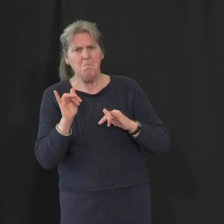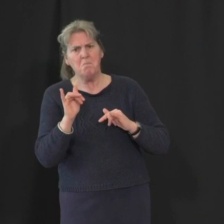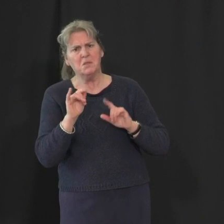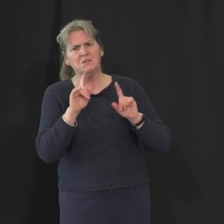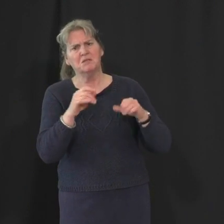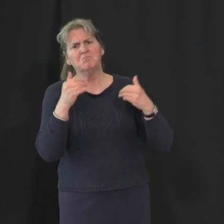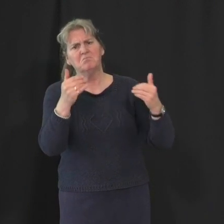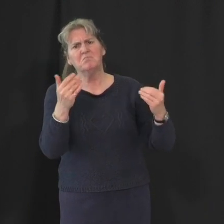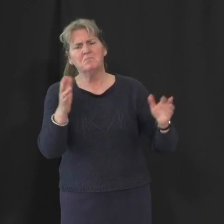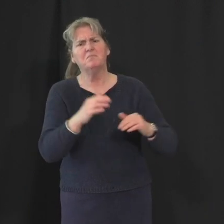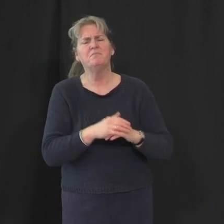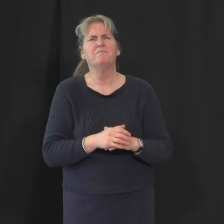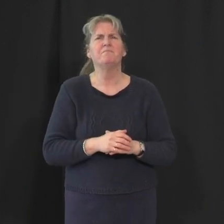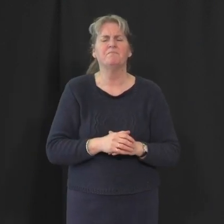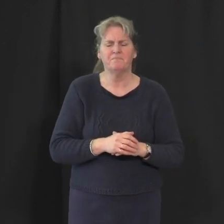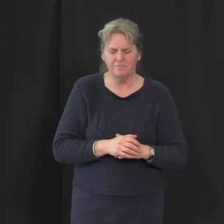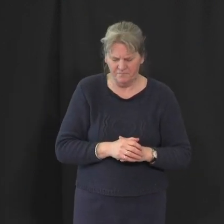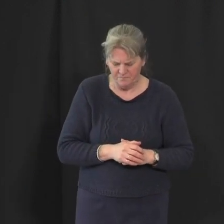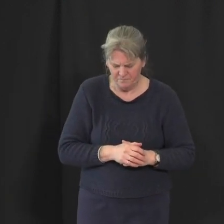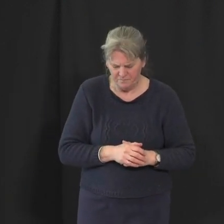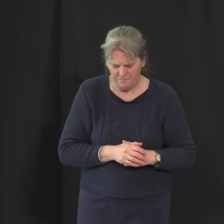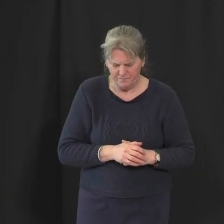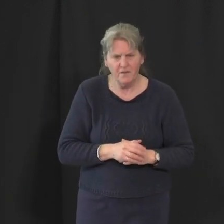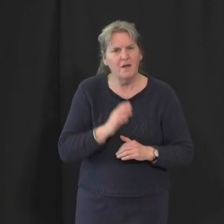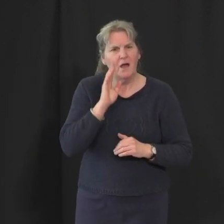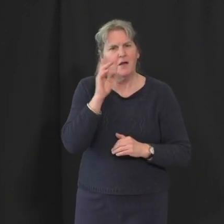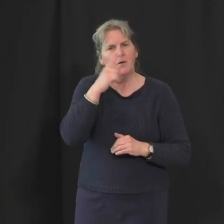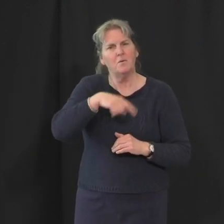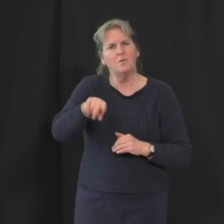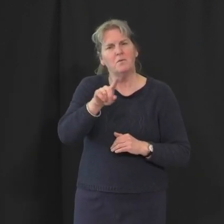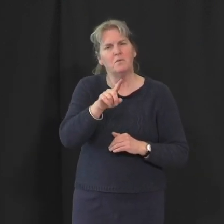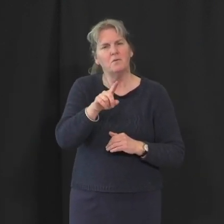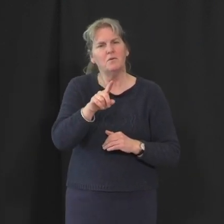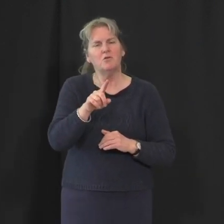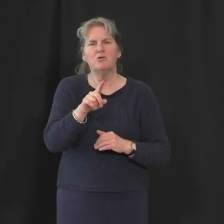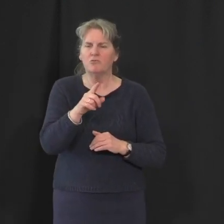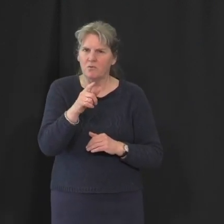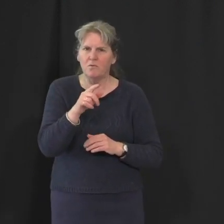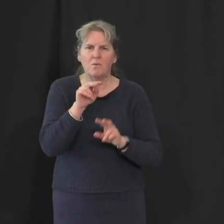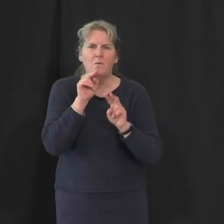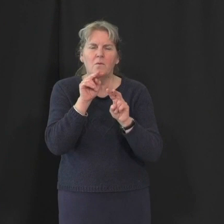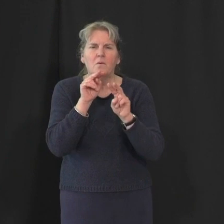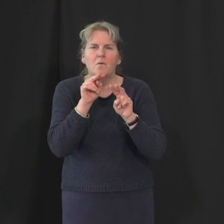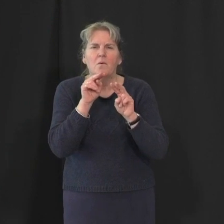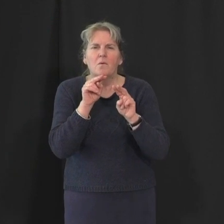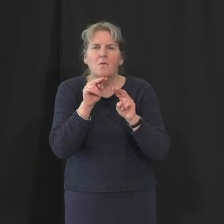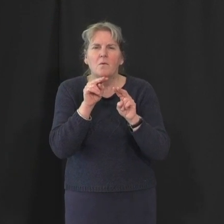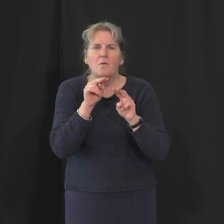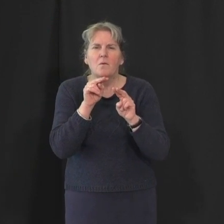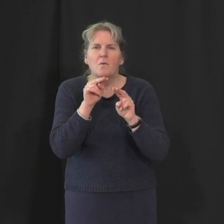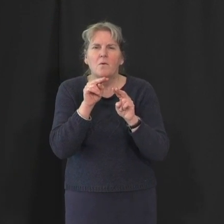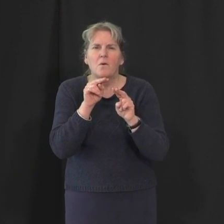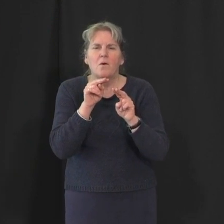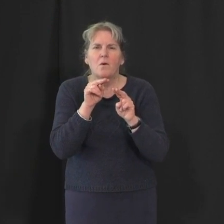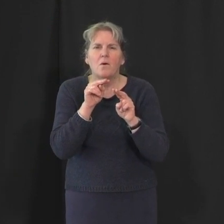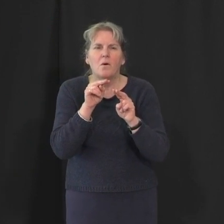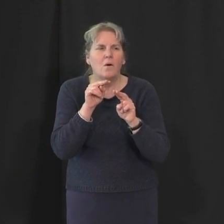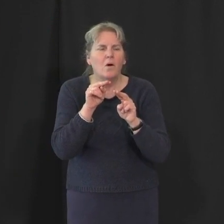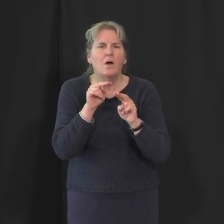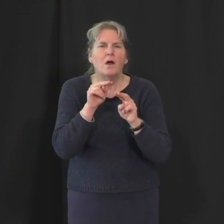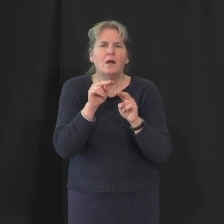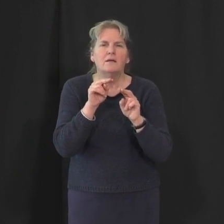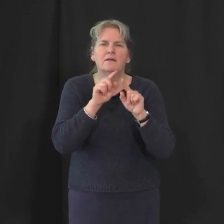I know on that subject that everyone is following also with great interest the progress in acquiring point-of-care